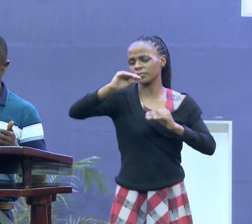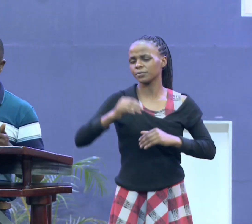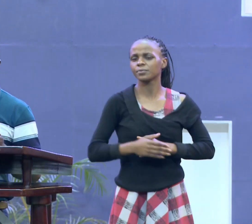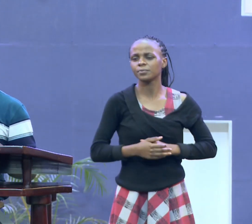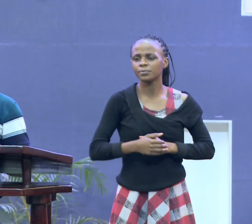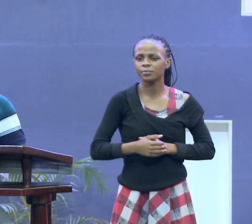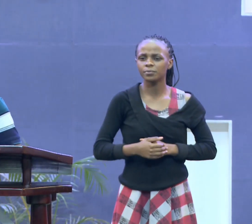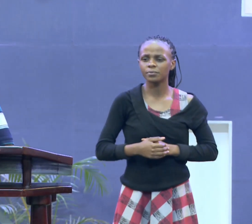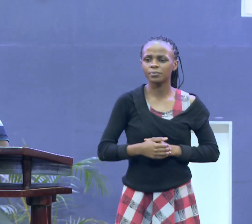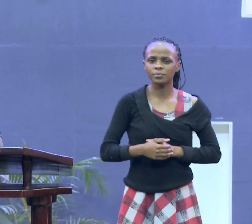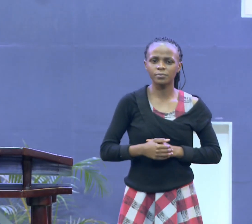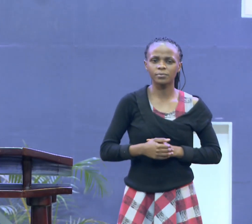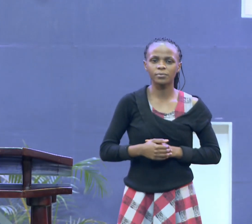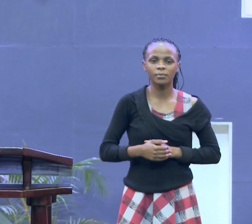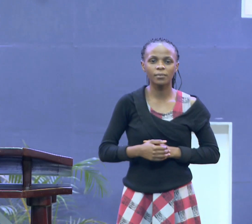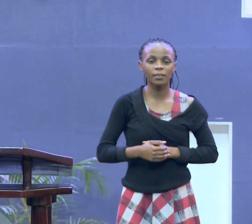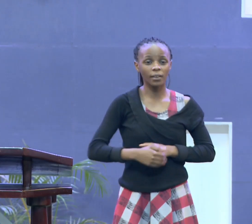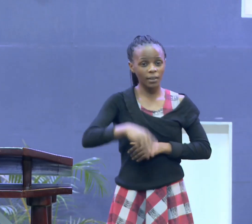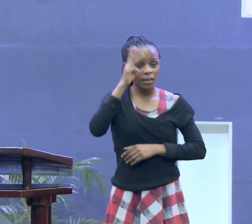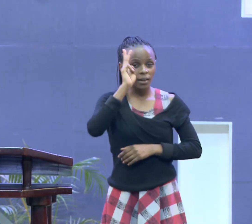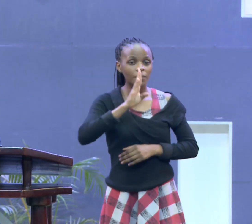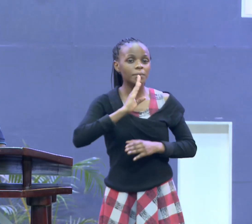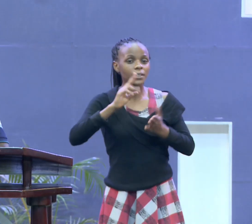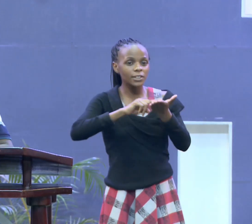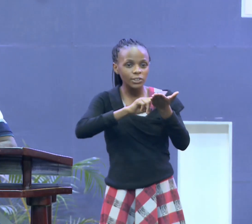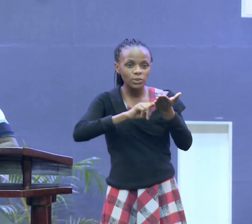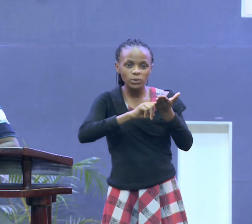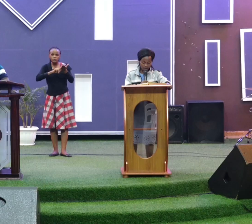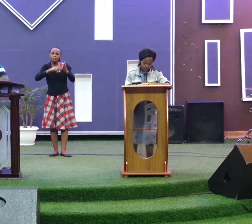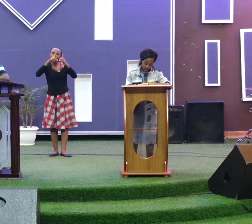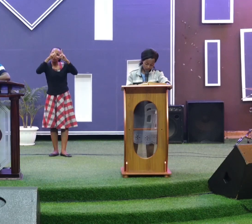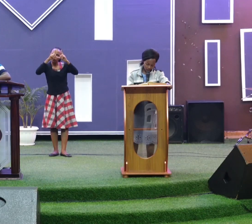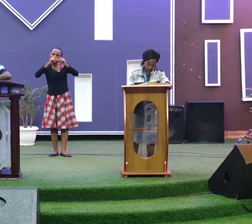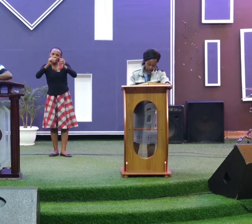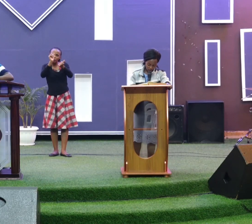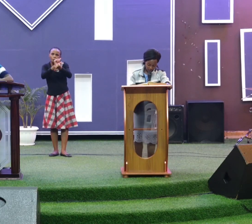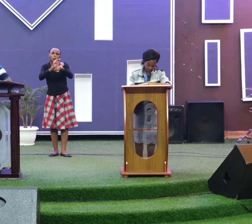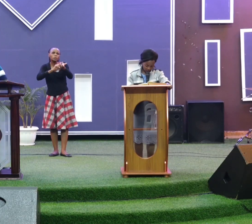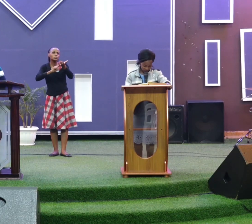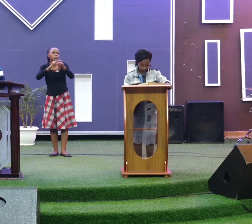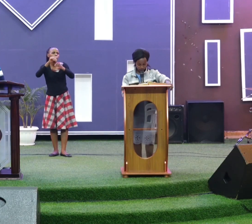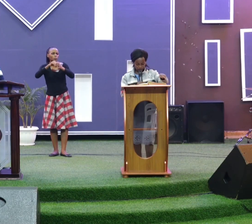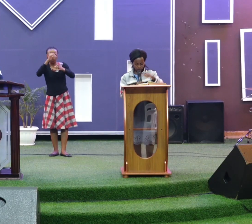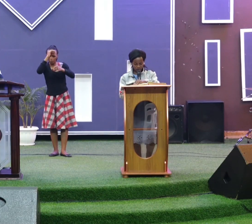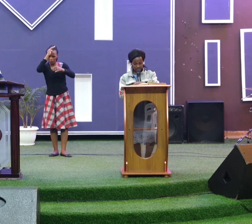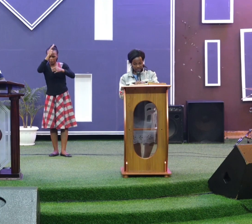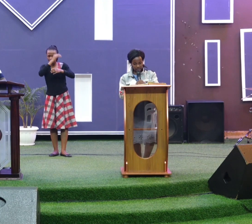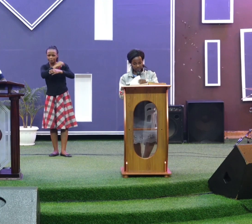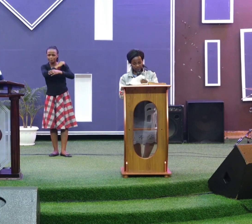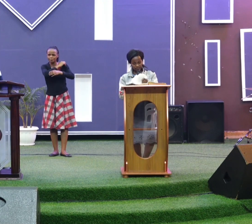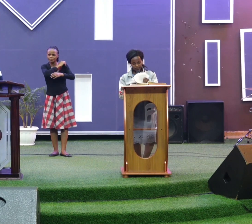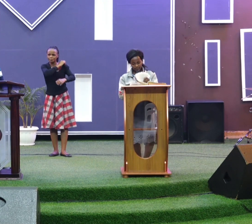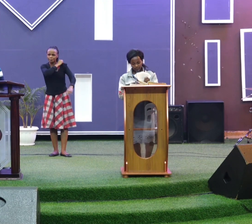step. Mbajja kozesa ekigambo omutume Pawulo kyakozesa mu kitabo ky'Abaluumi. I'll use the word Paul uses in the book of the